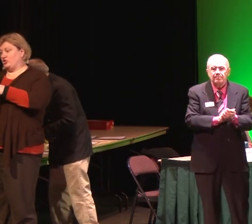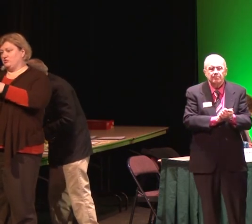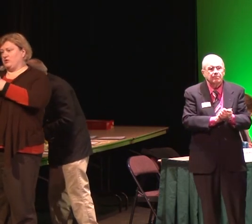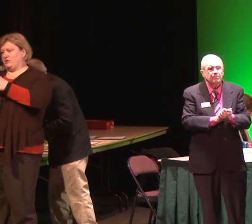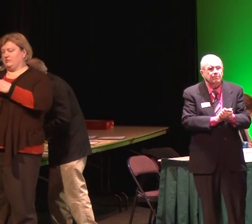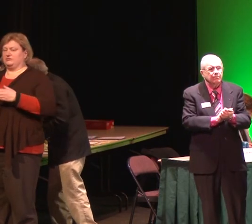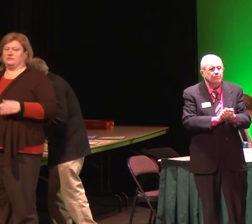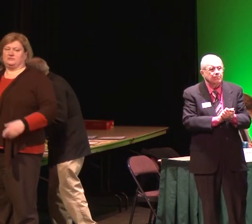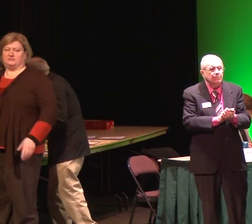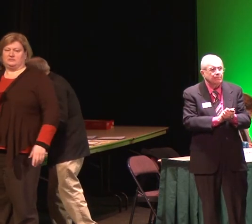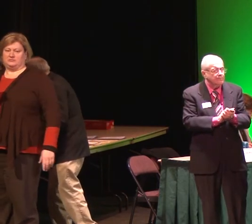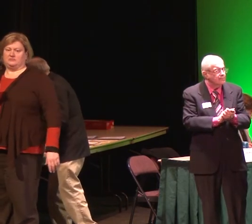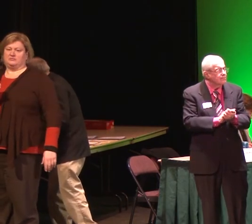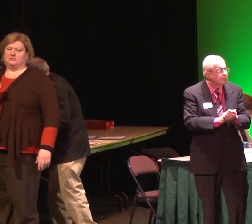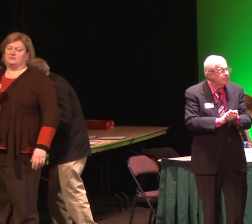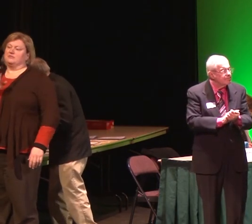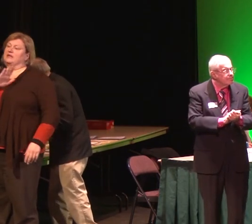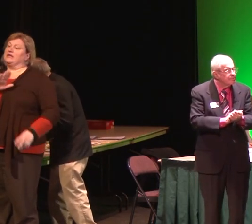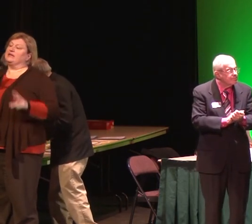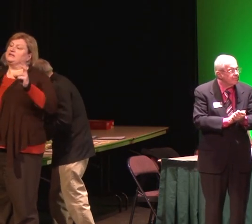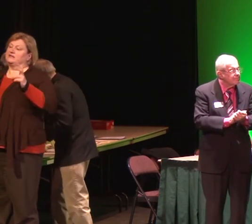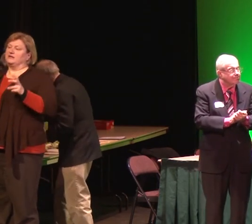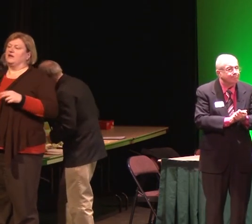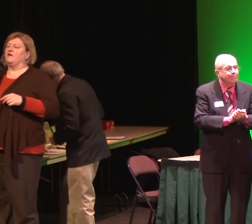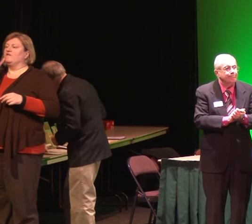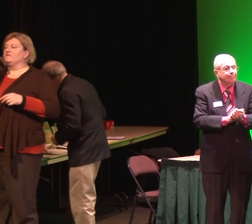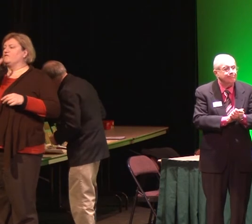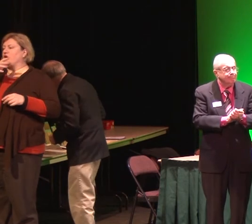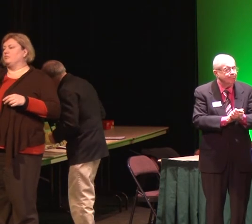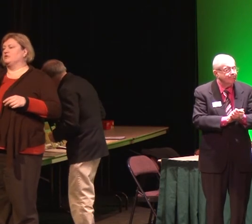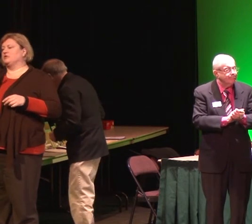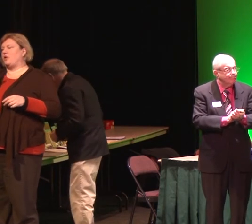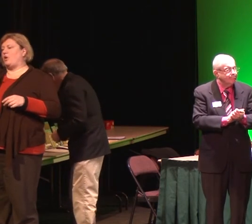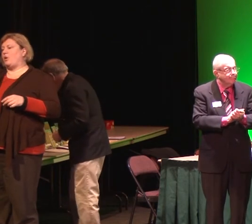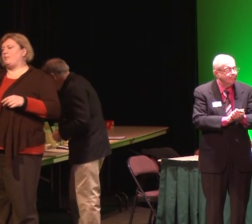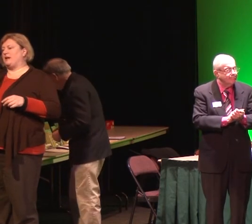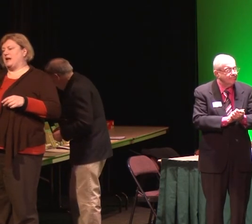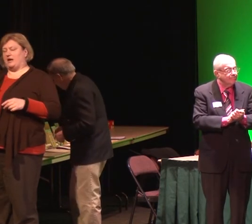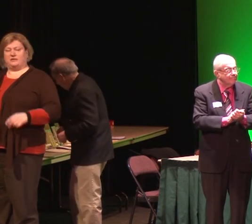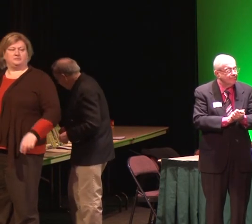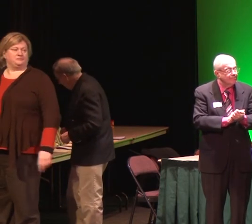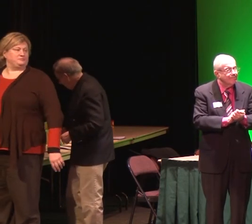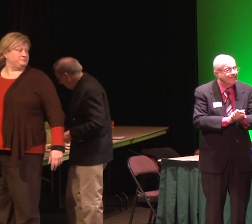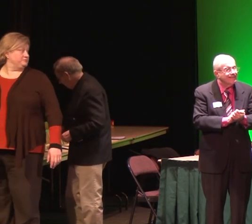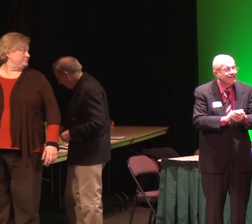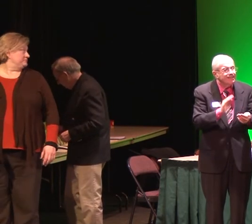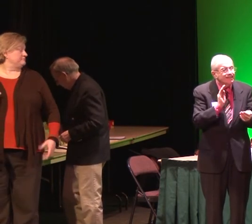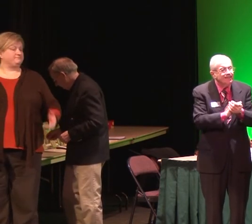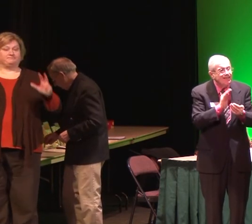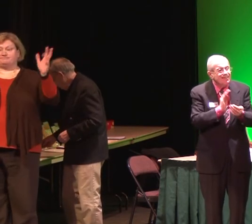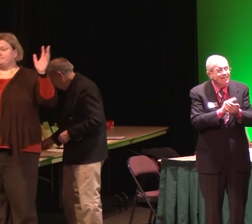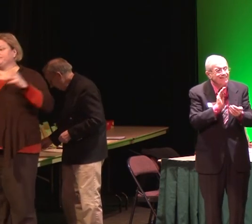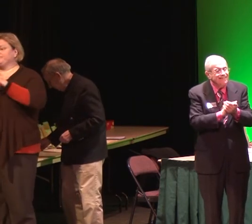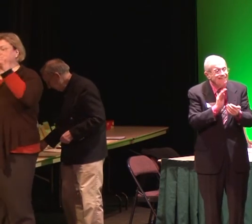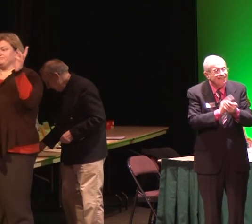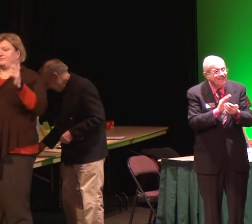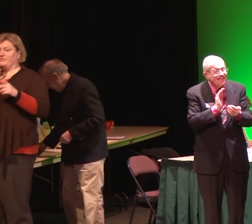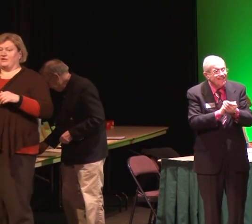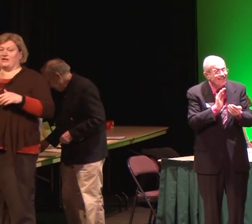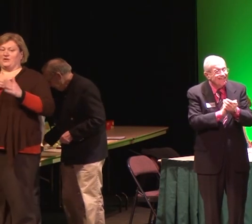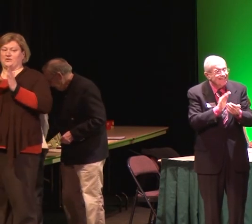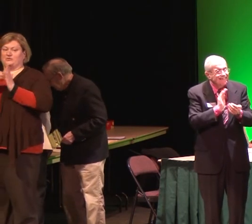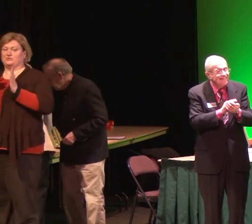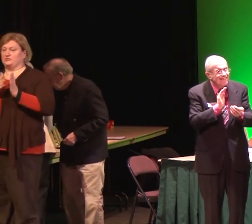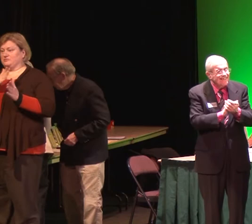and his entitled was The Farmer's Almanac. And so let's have a round of applause for our